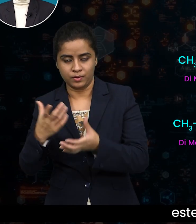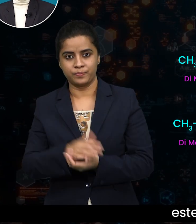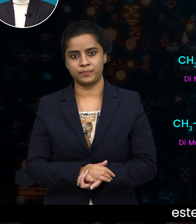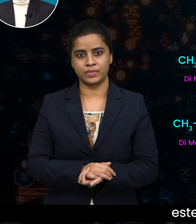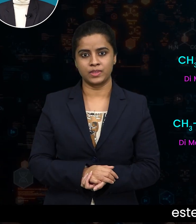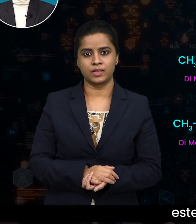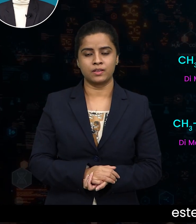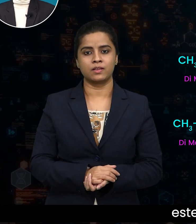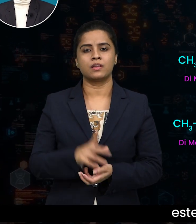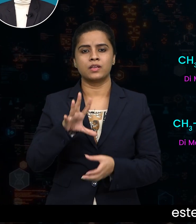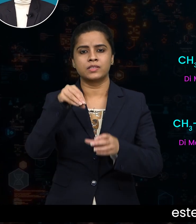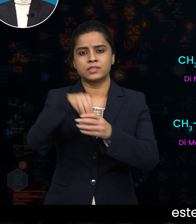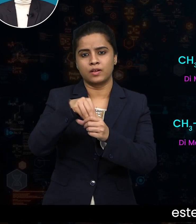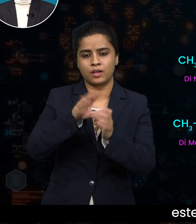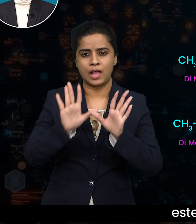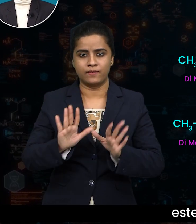esters are obtained.